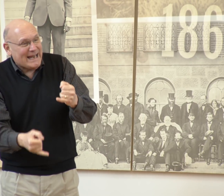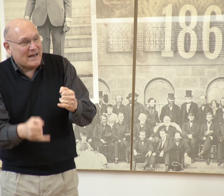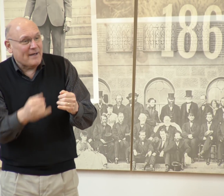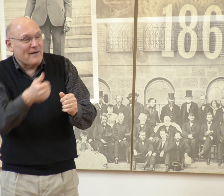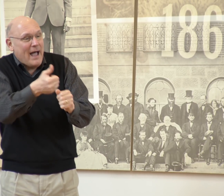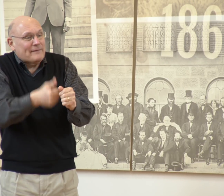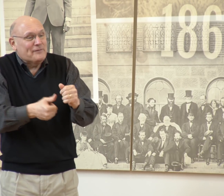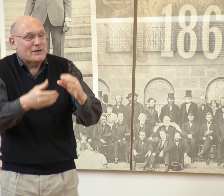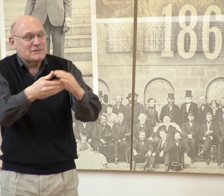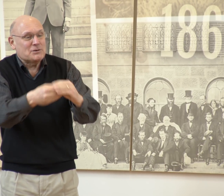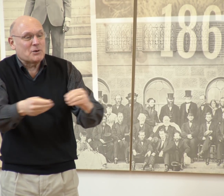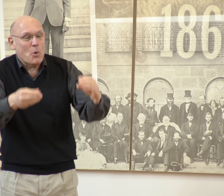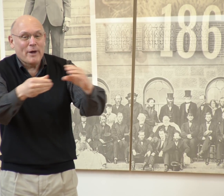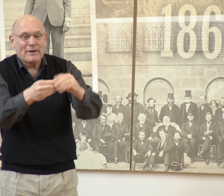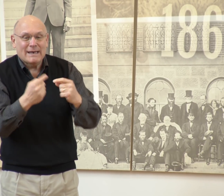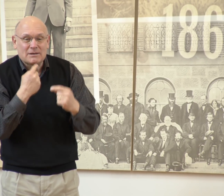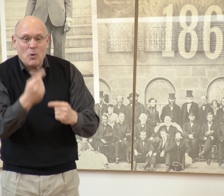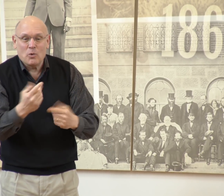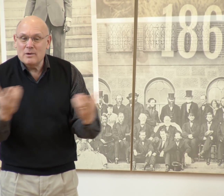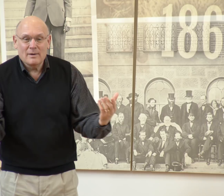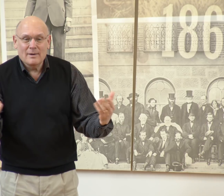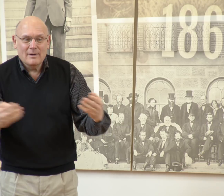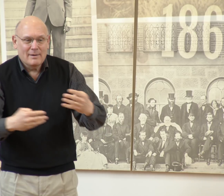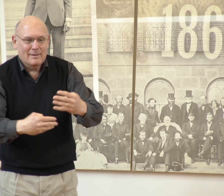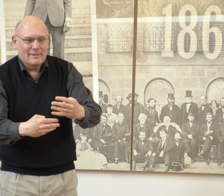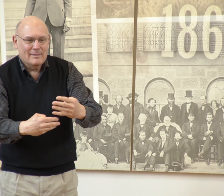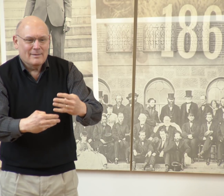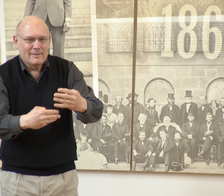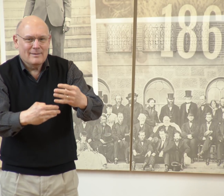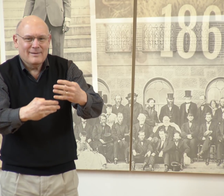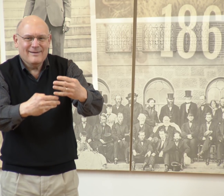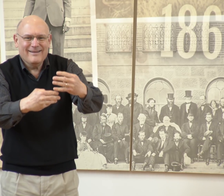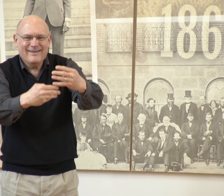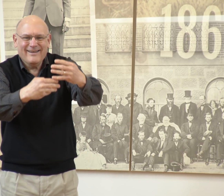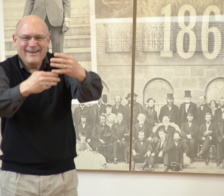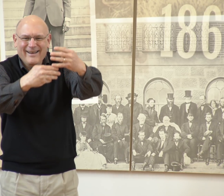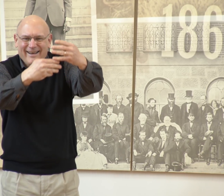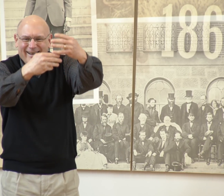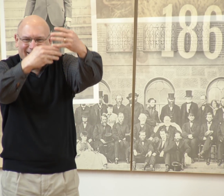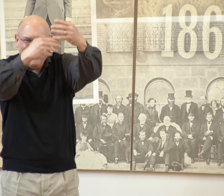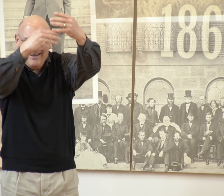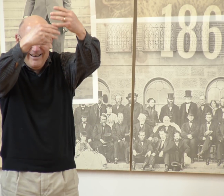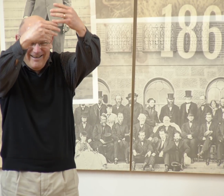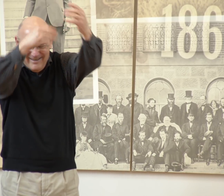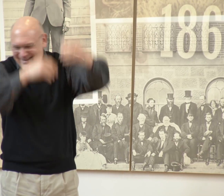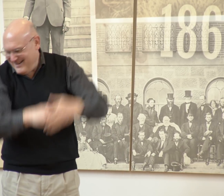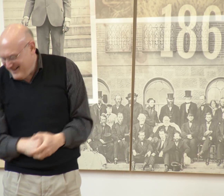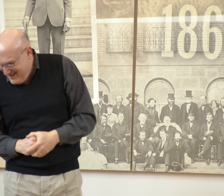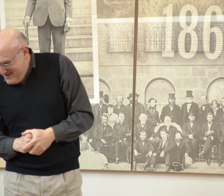And his favorite ending for every story he told was the credits rolling.